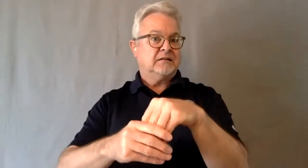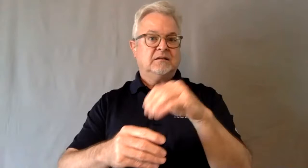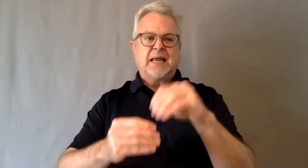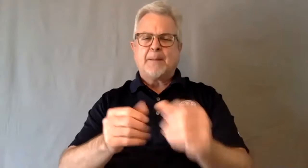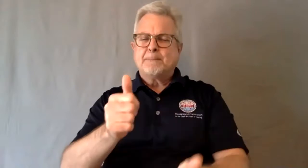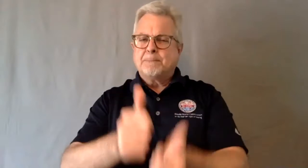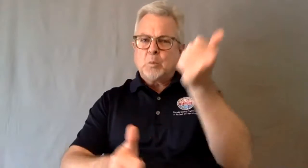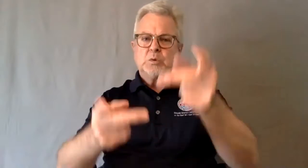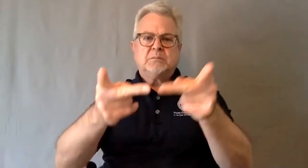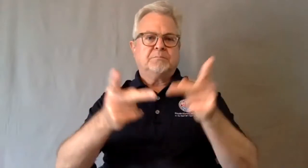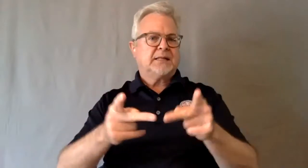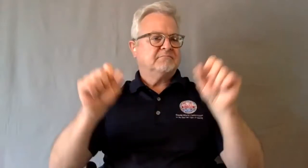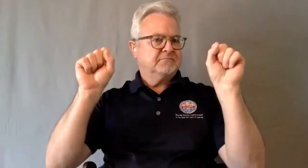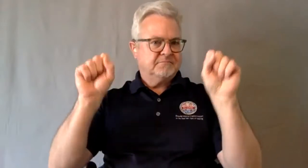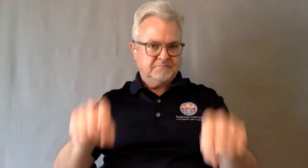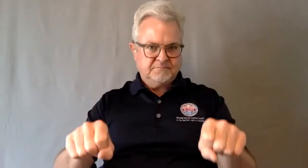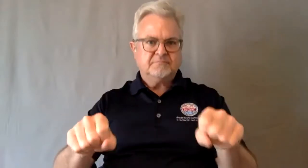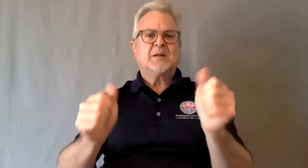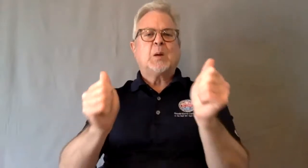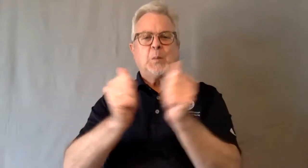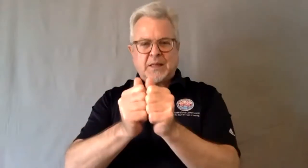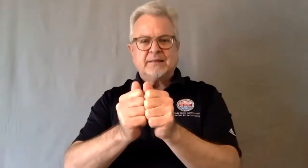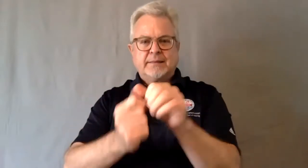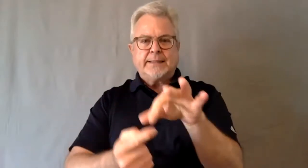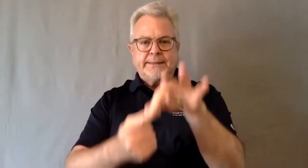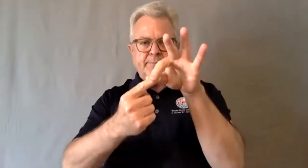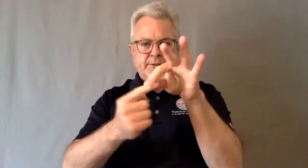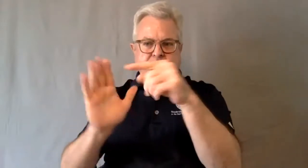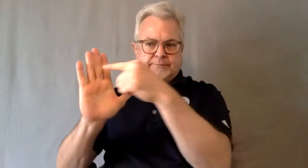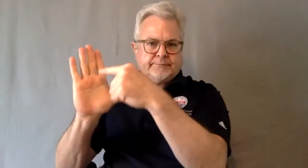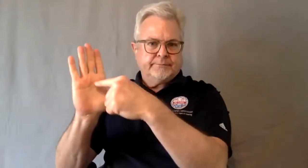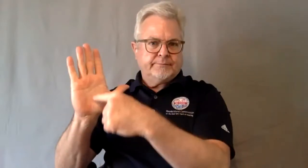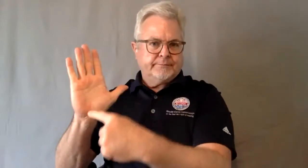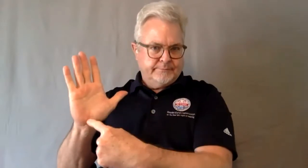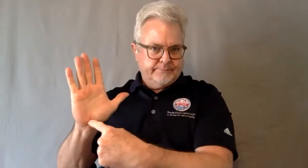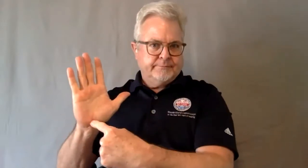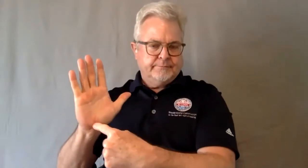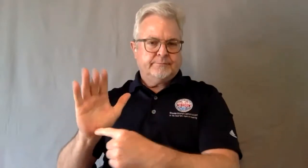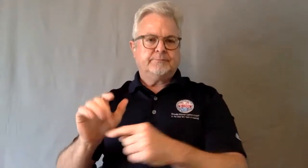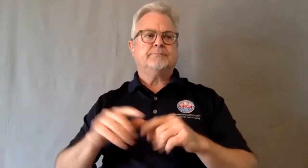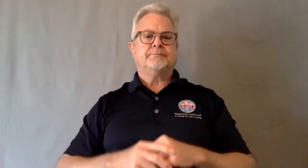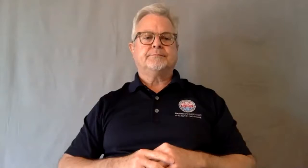in outdoor and most indoor settings. There are a few exceptions that have been listed.